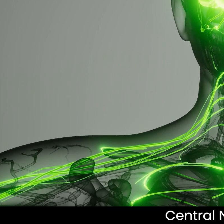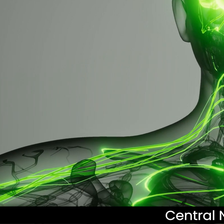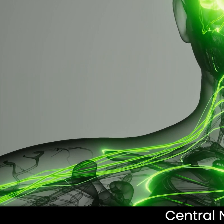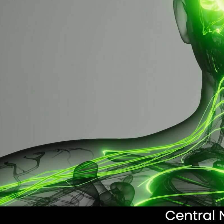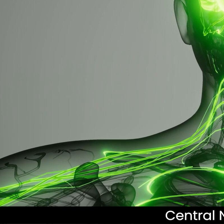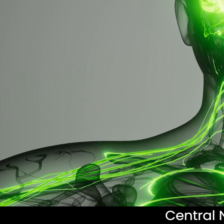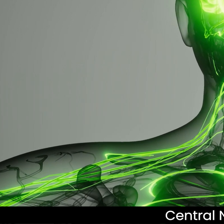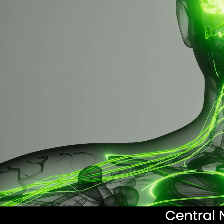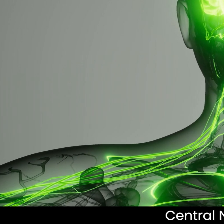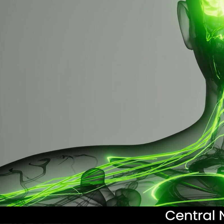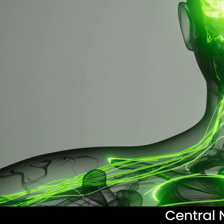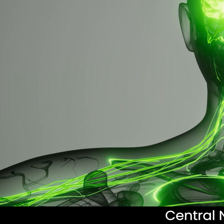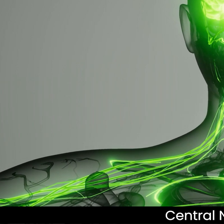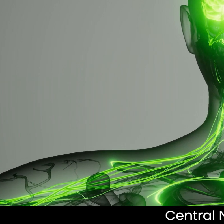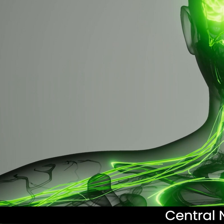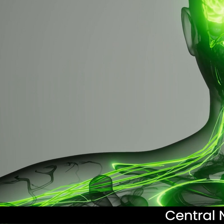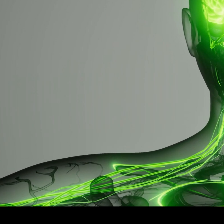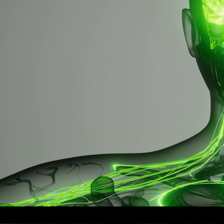Central nervous system,